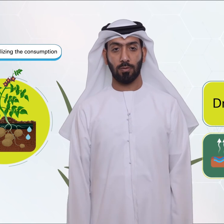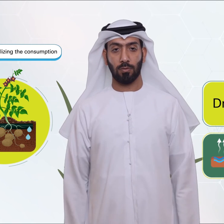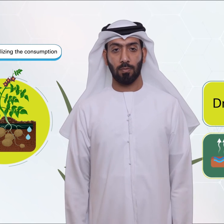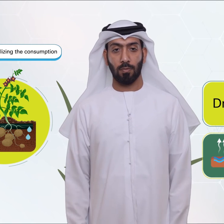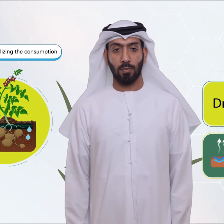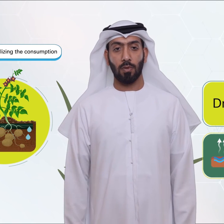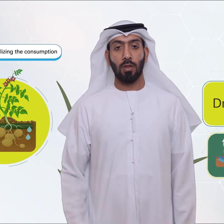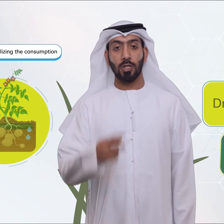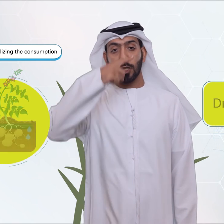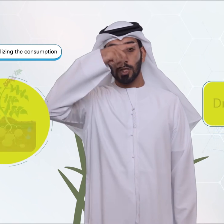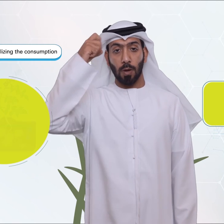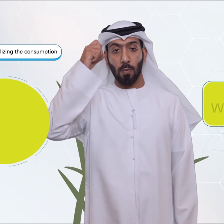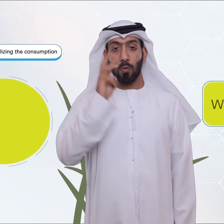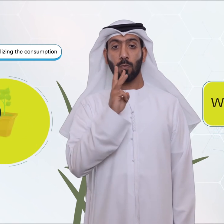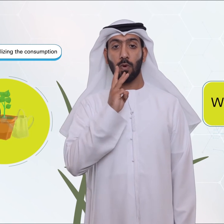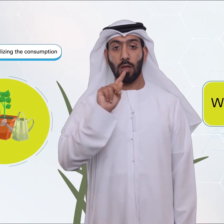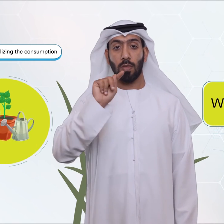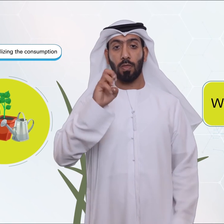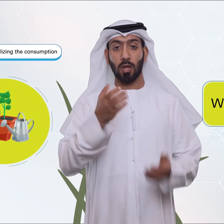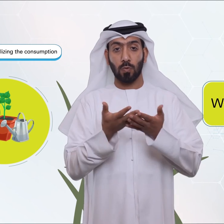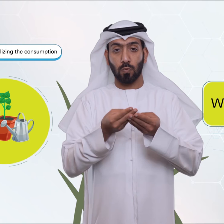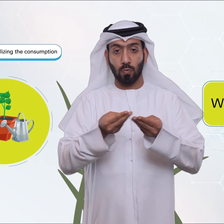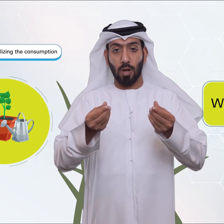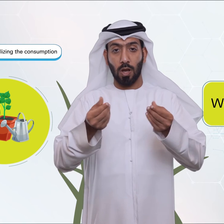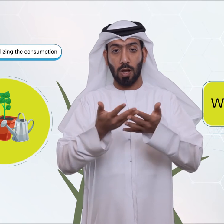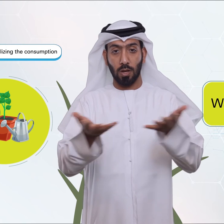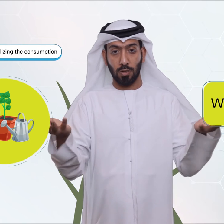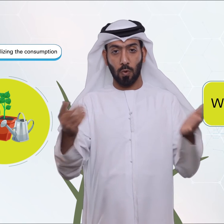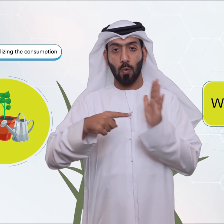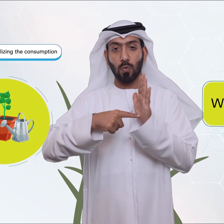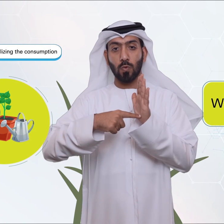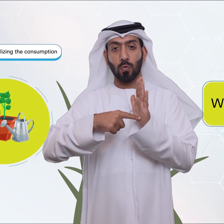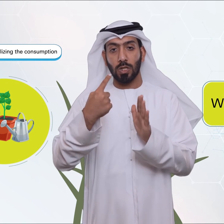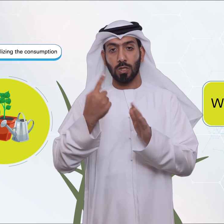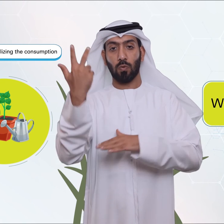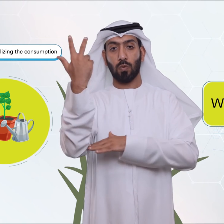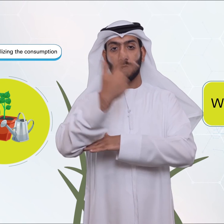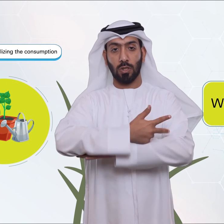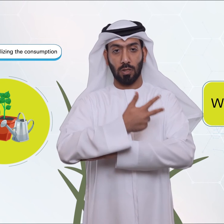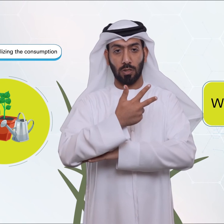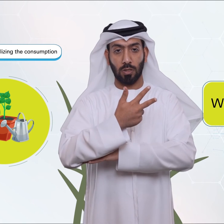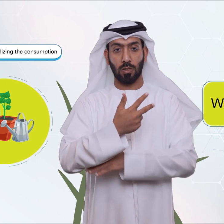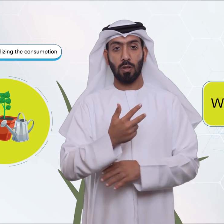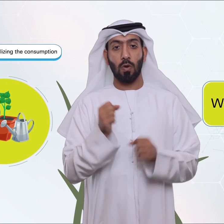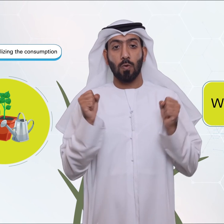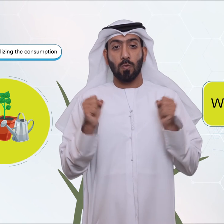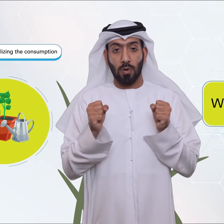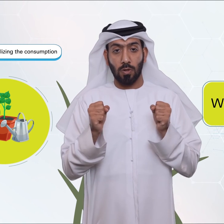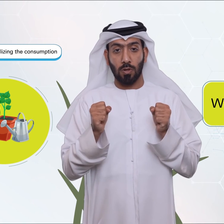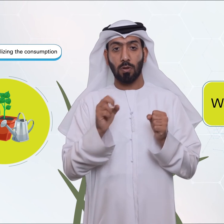irrigation. Watering time. Water the garden in the summer once every 3 days and once